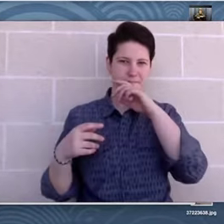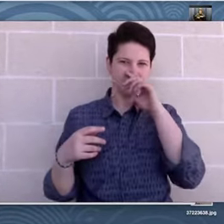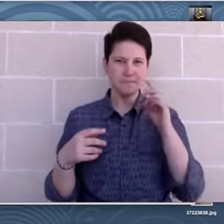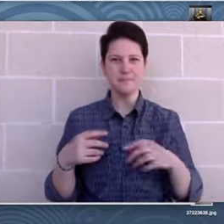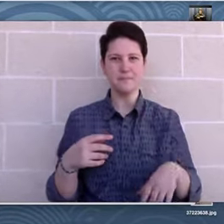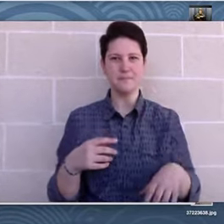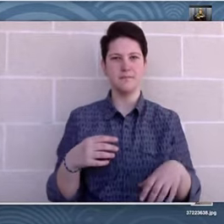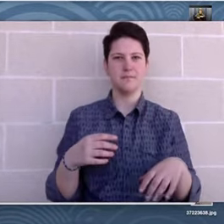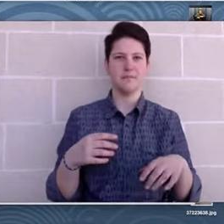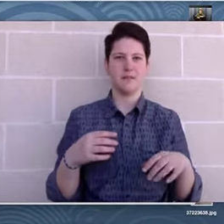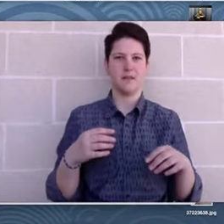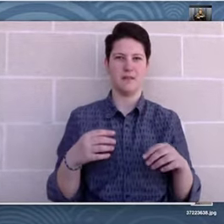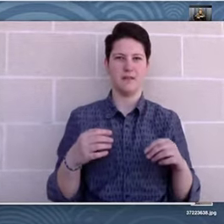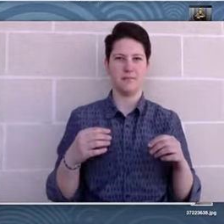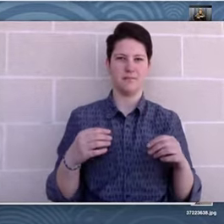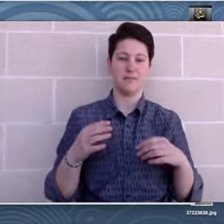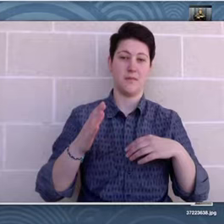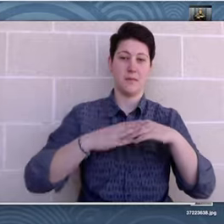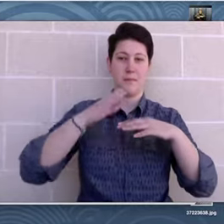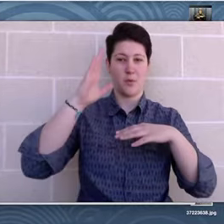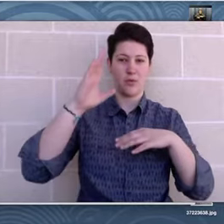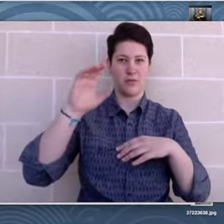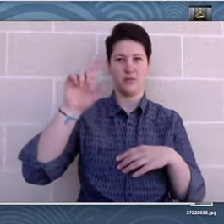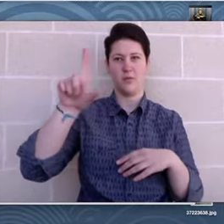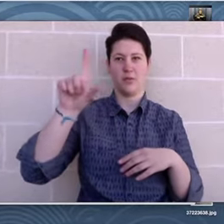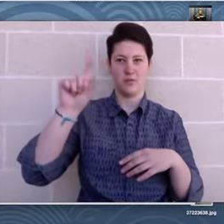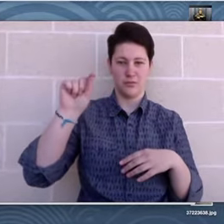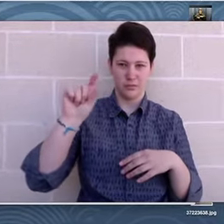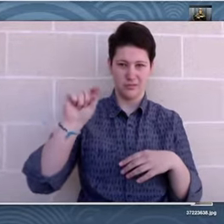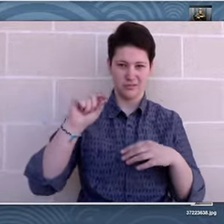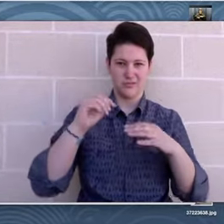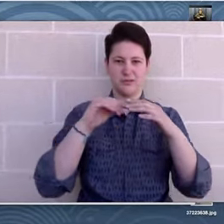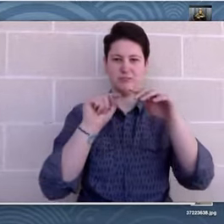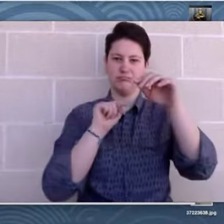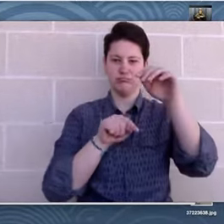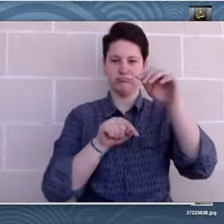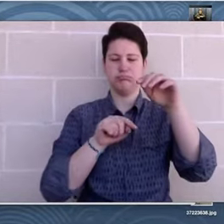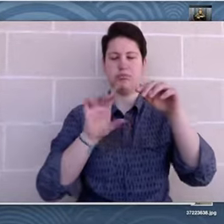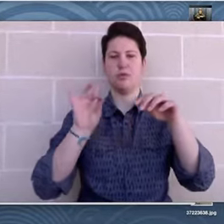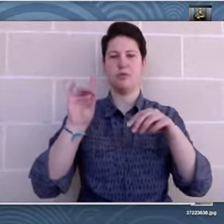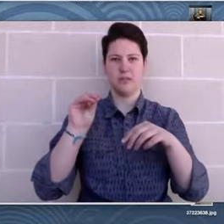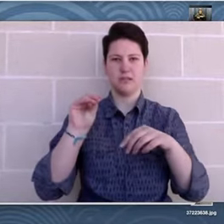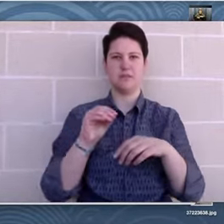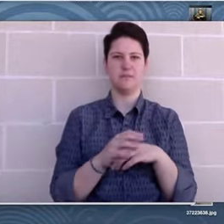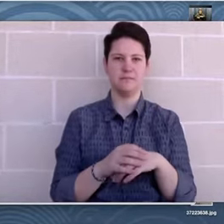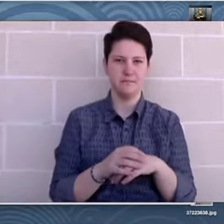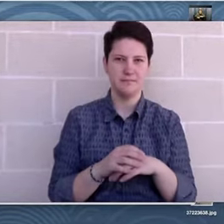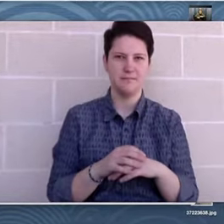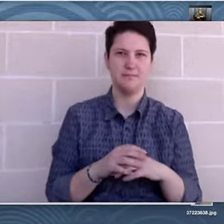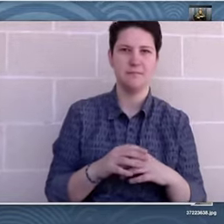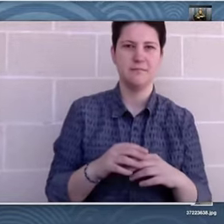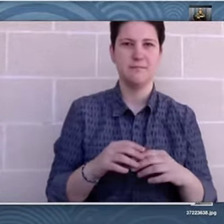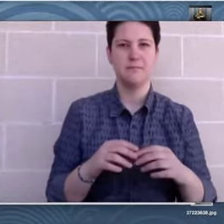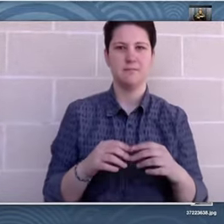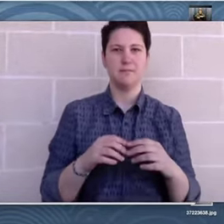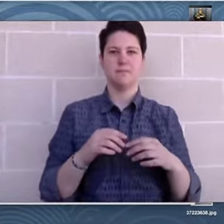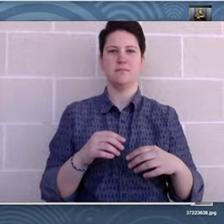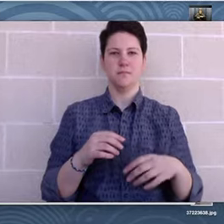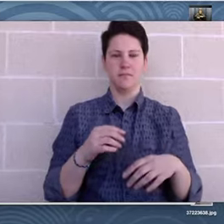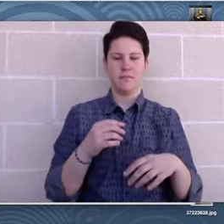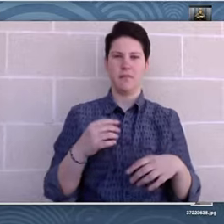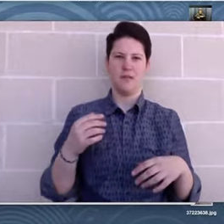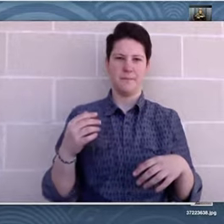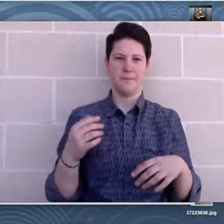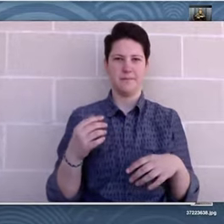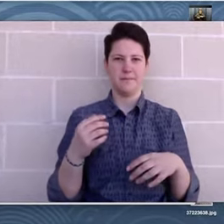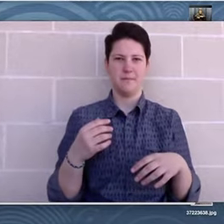80. Such a condition is called hypertension, usually called high BP. One of the reasons for this is